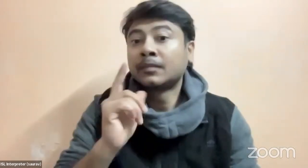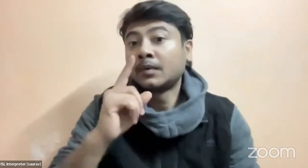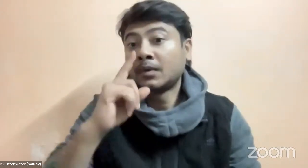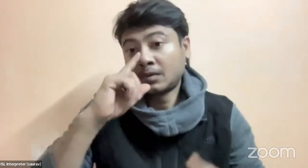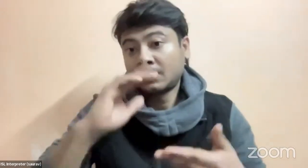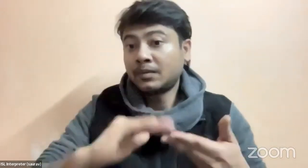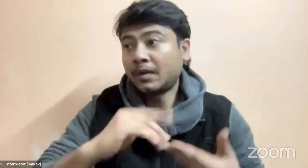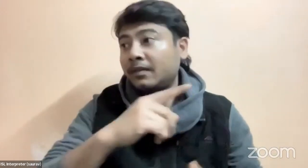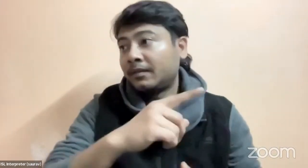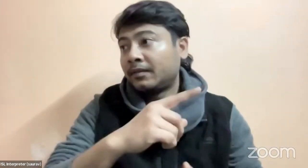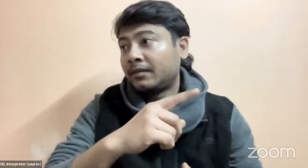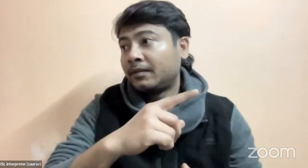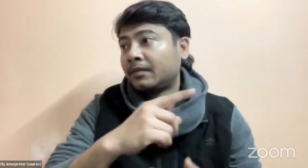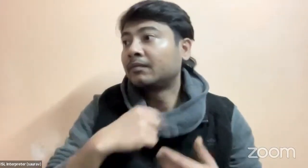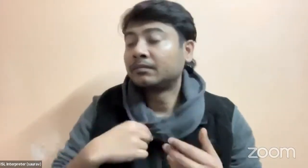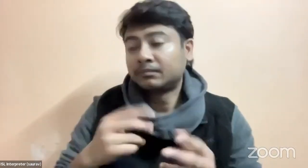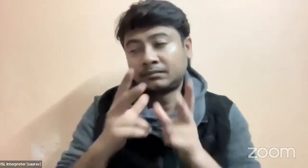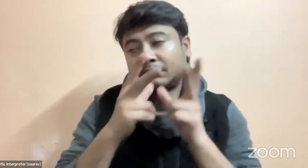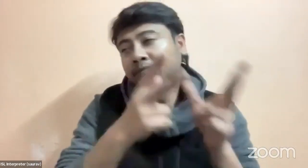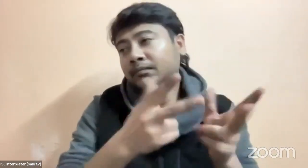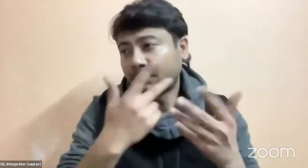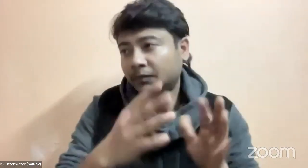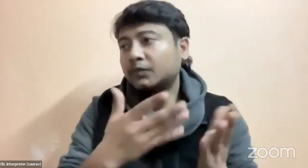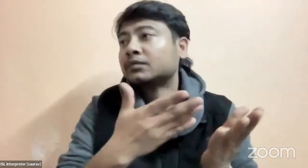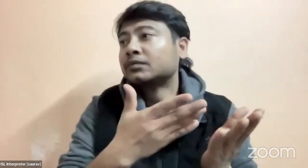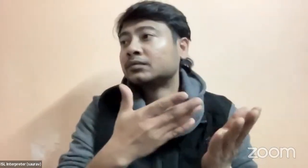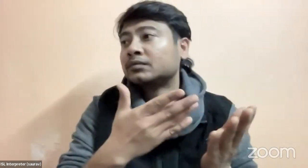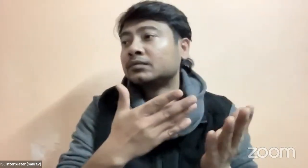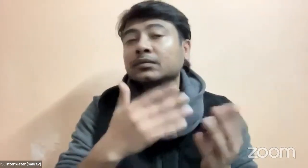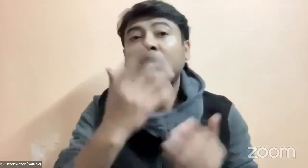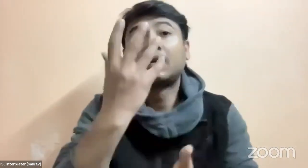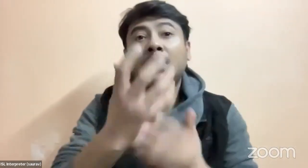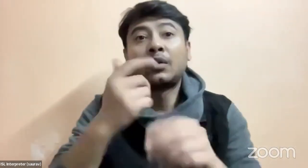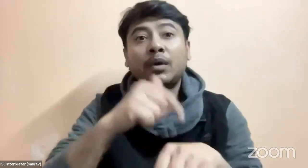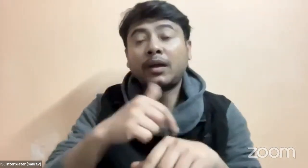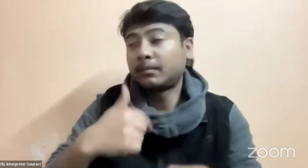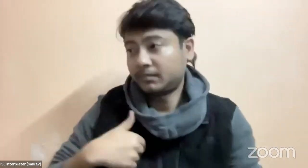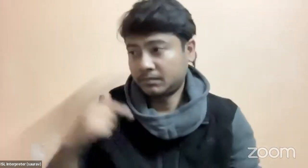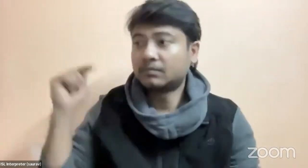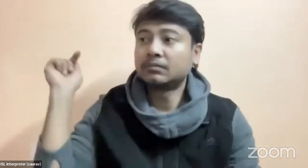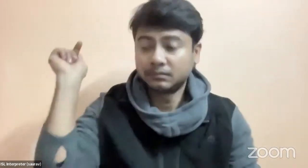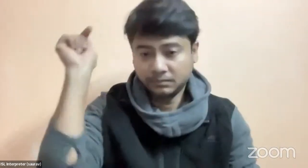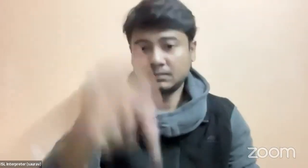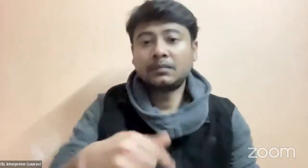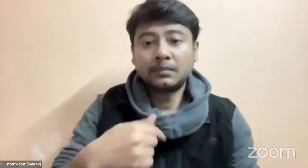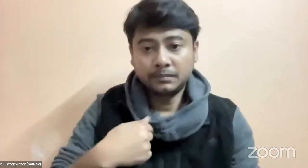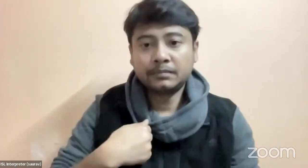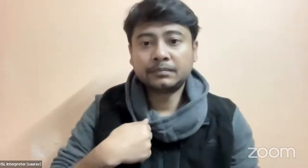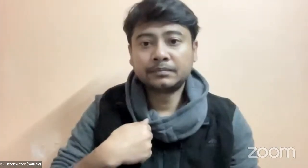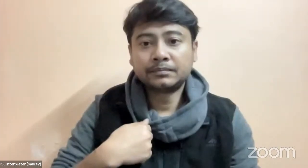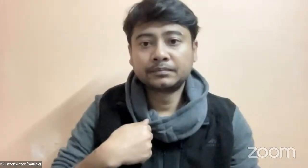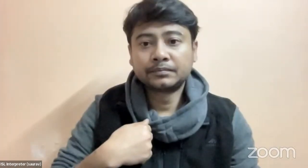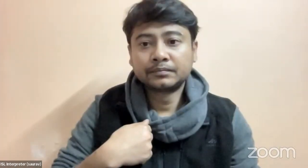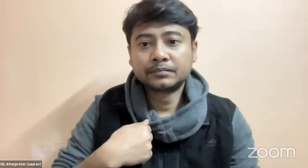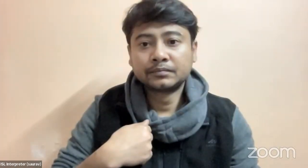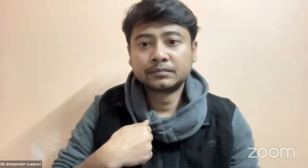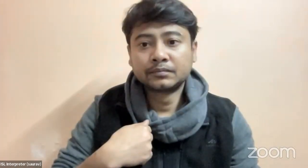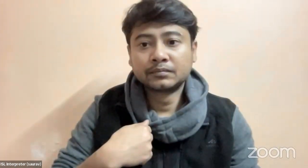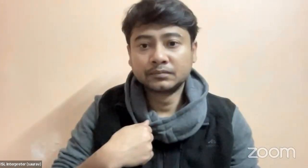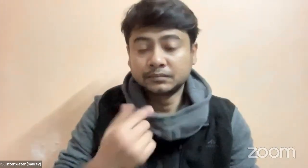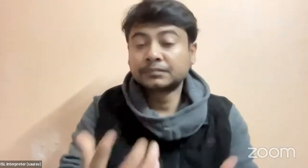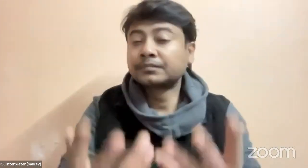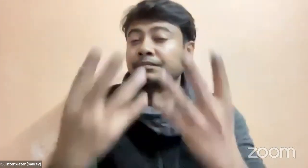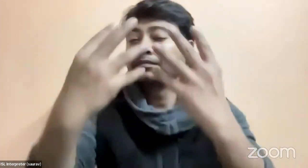that I will come, I will take incarnation in Kali Yuga with the heart and mood of